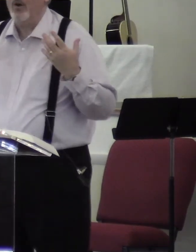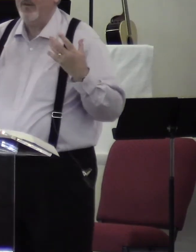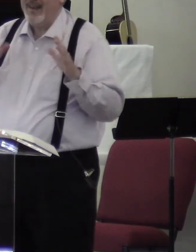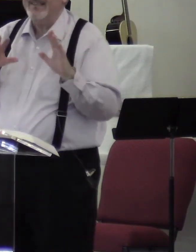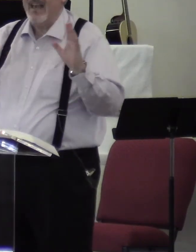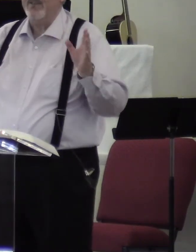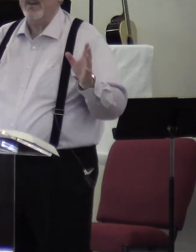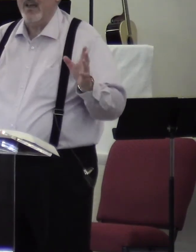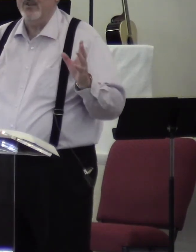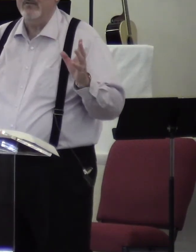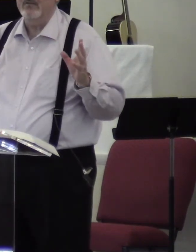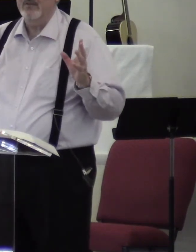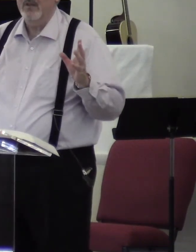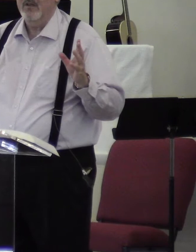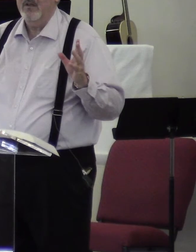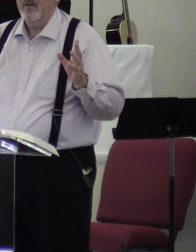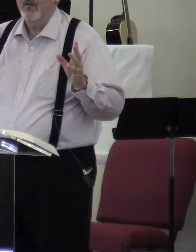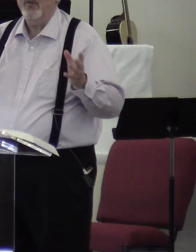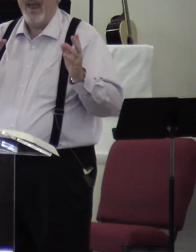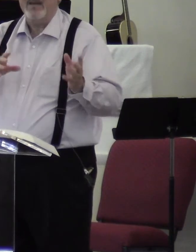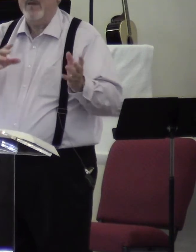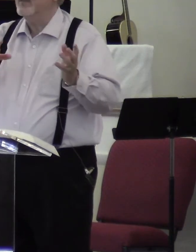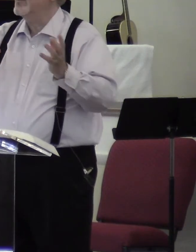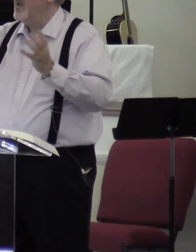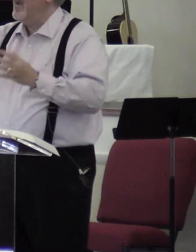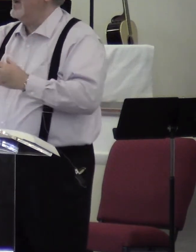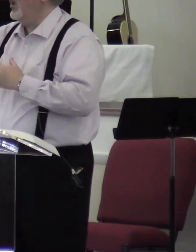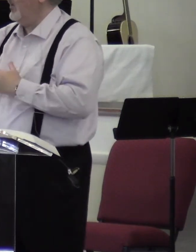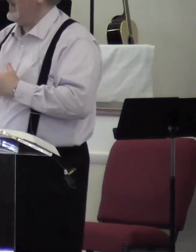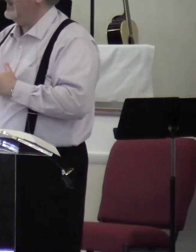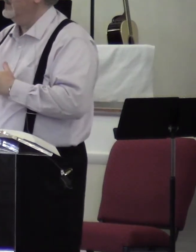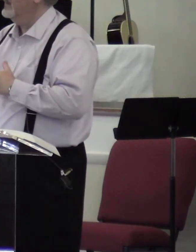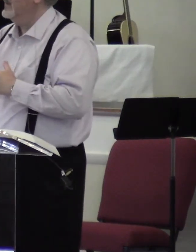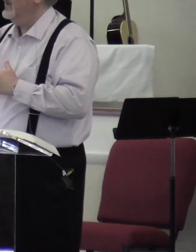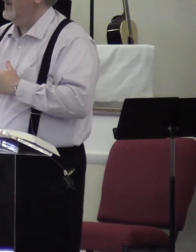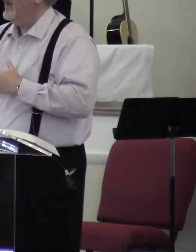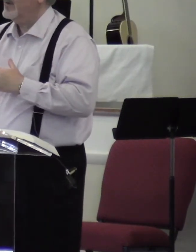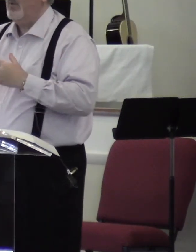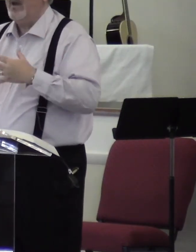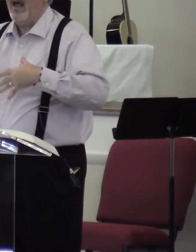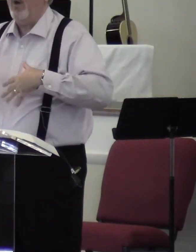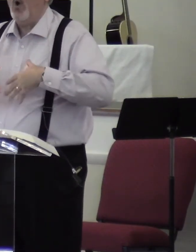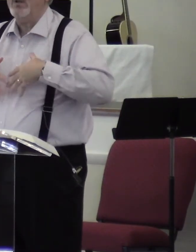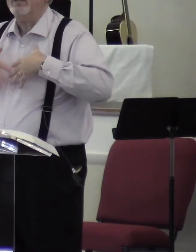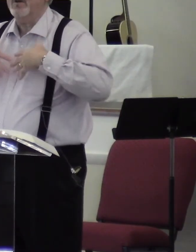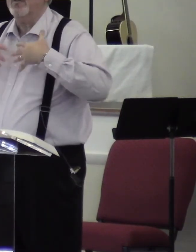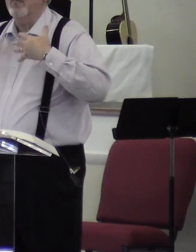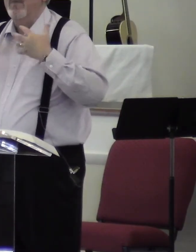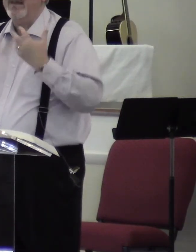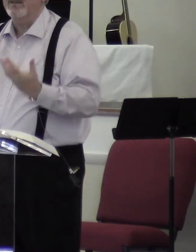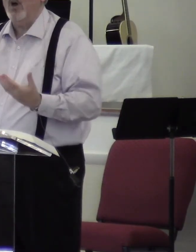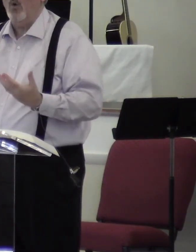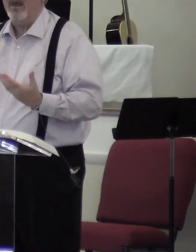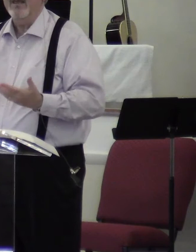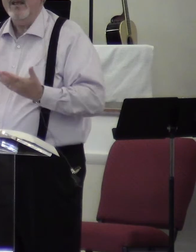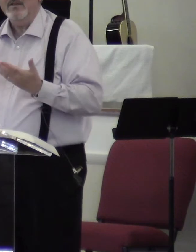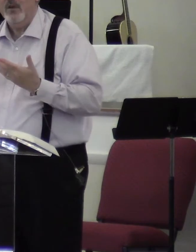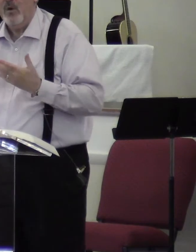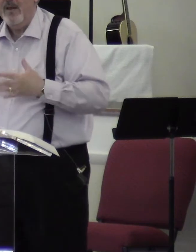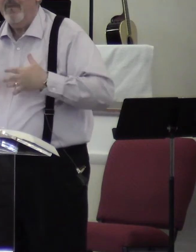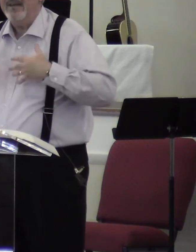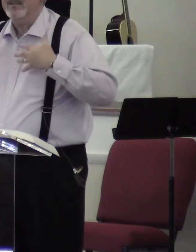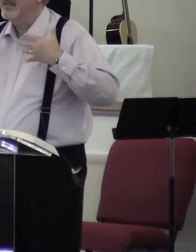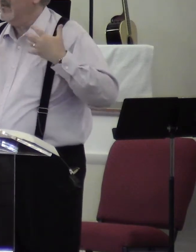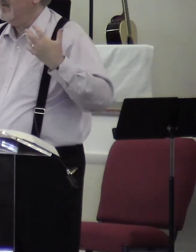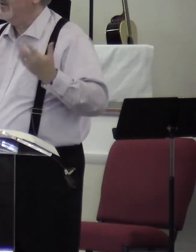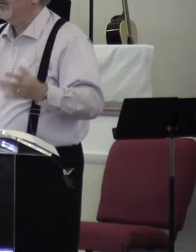big word for that is sanctification. Sanct means to be made holy. So we allow the Holy Spirit to make us holy. So